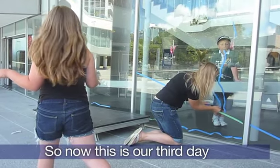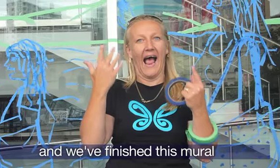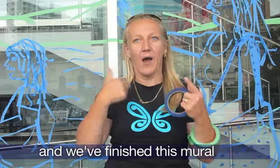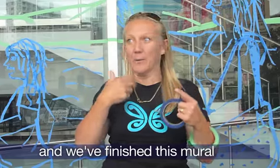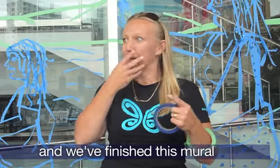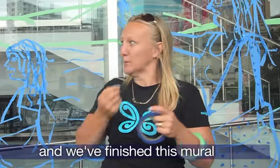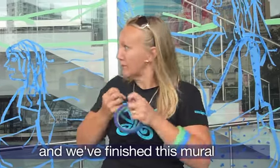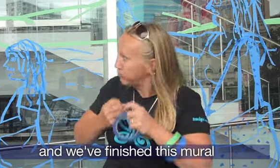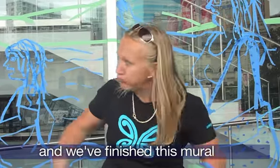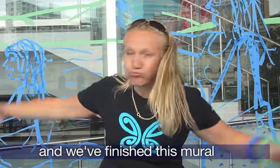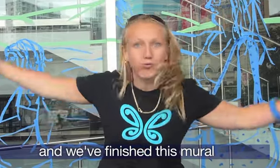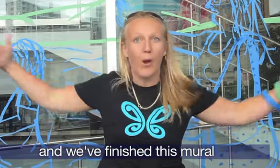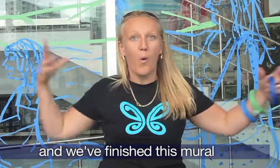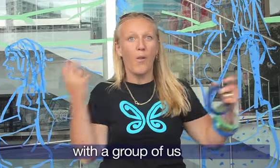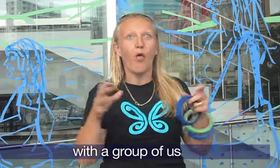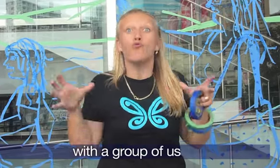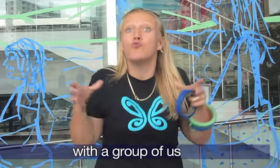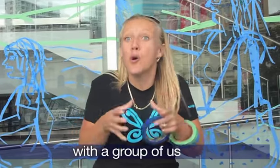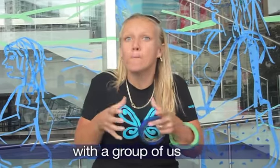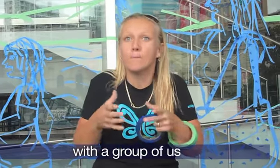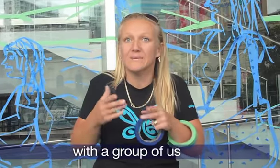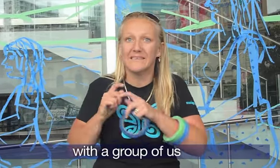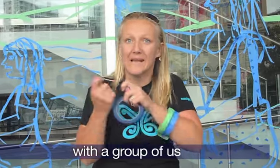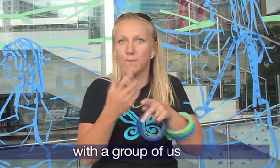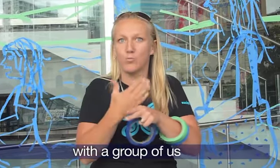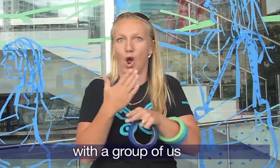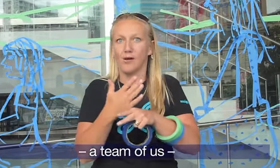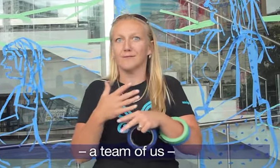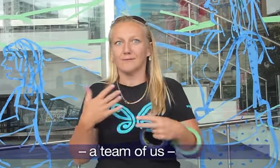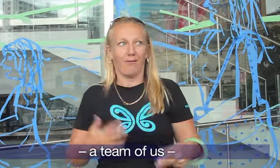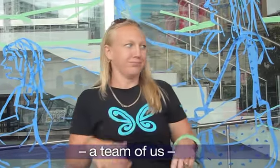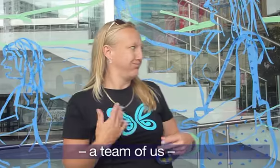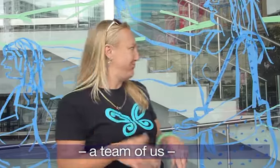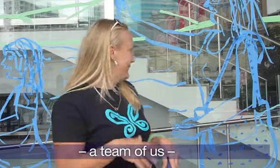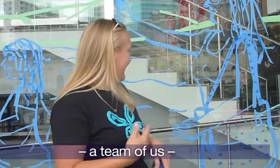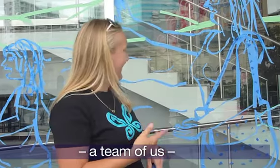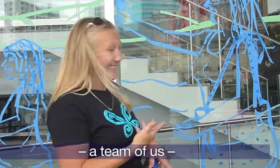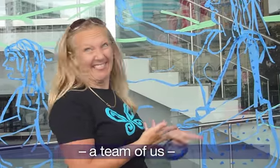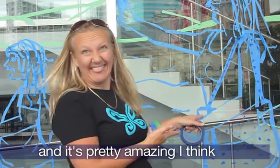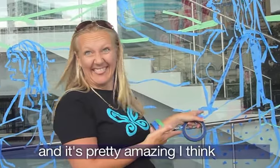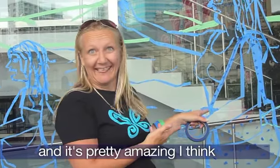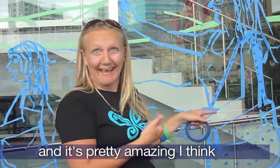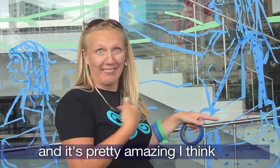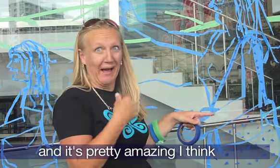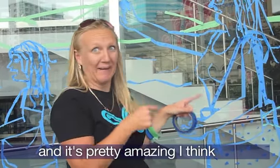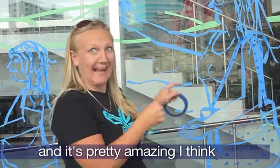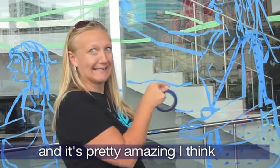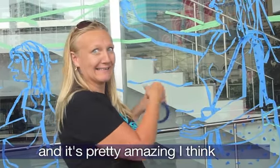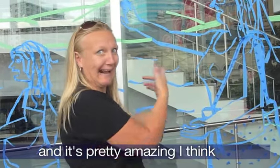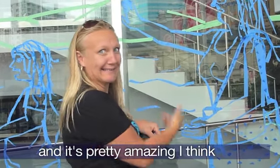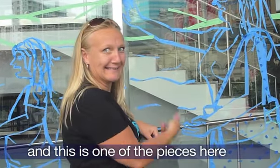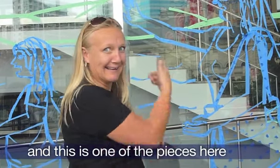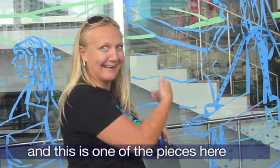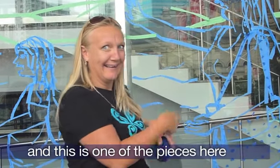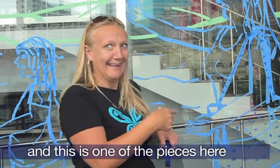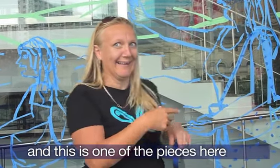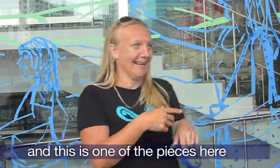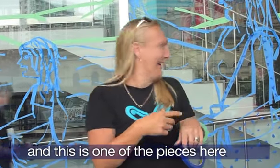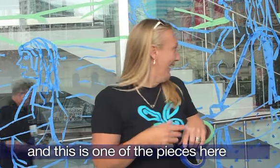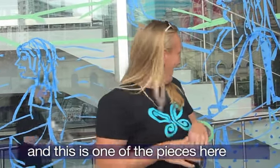now this is our third day, and we finished this mural with a group of us, a team of us, and it's pretty amazing, I think. And this is one of the pieces